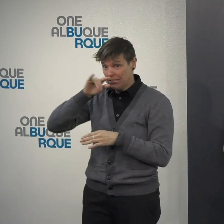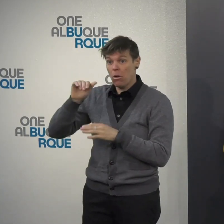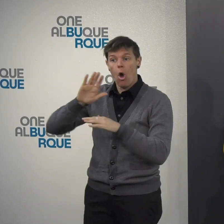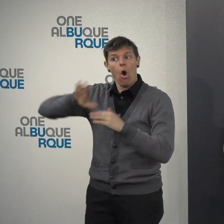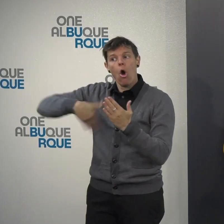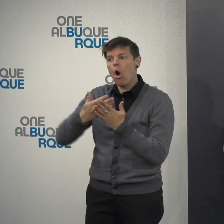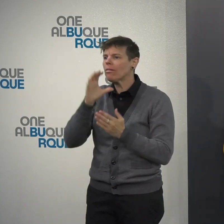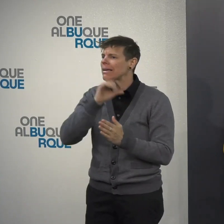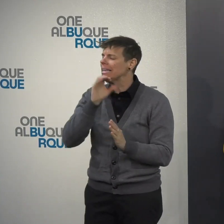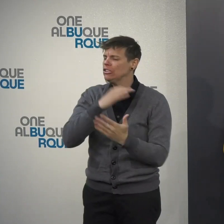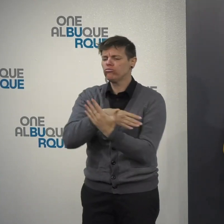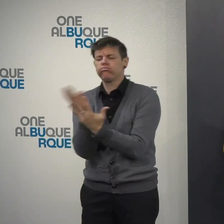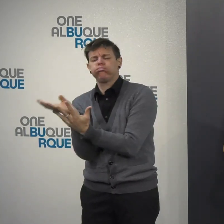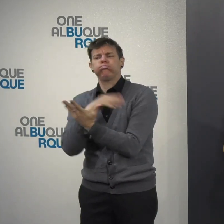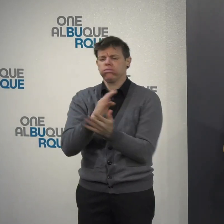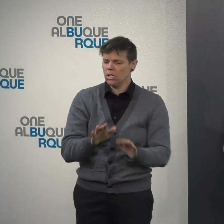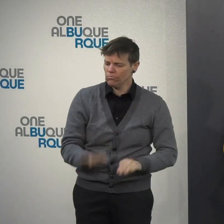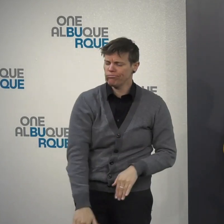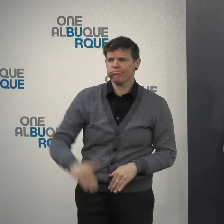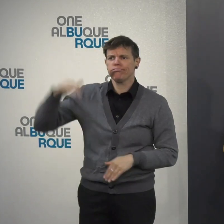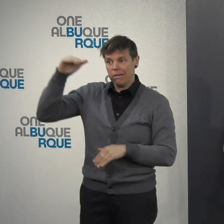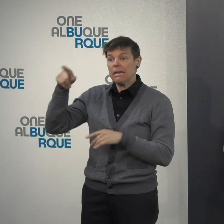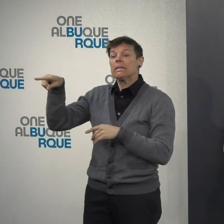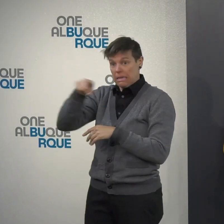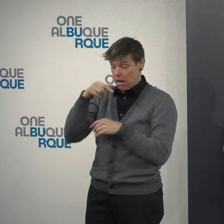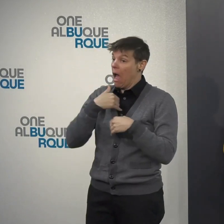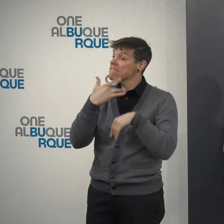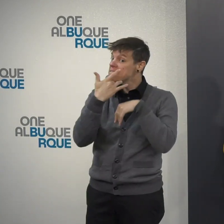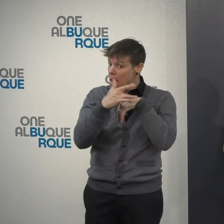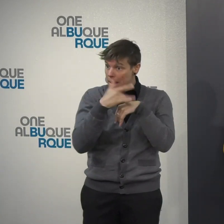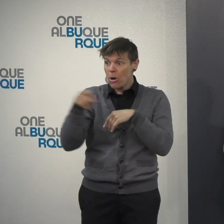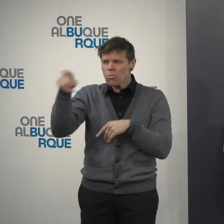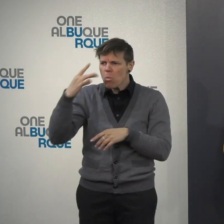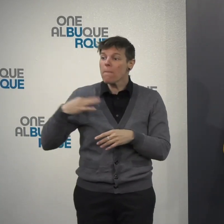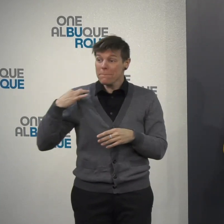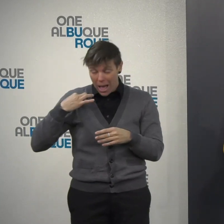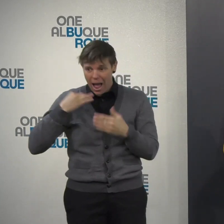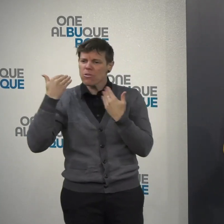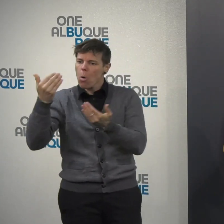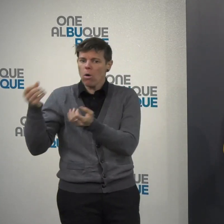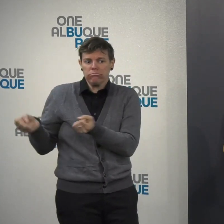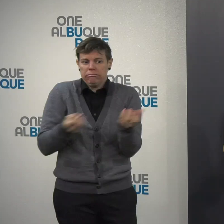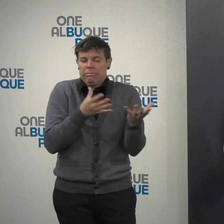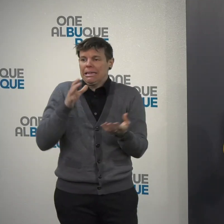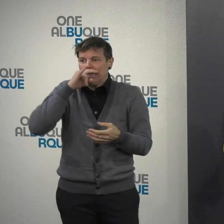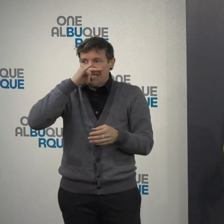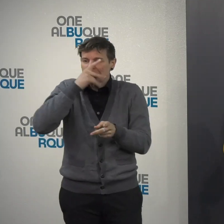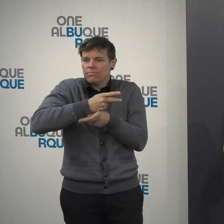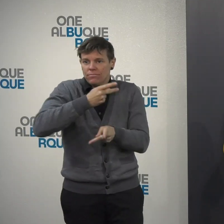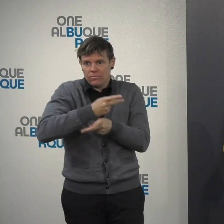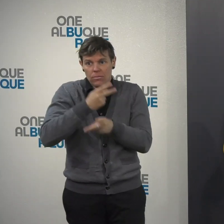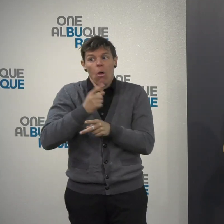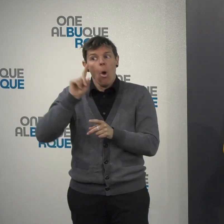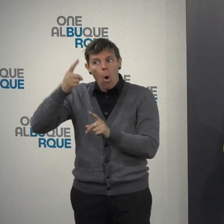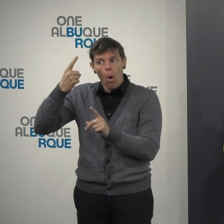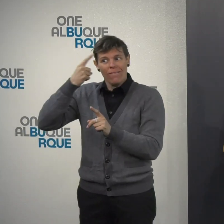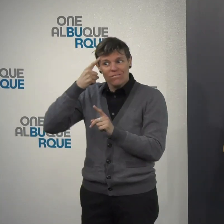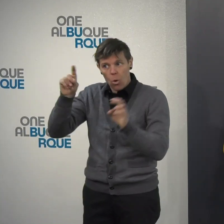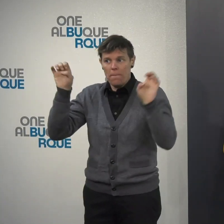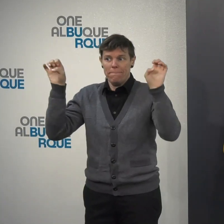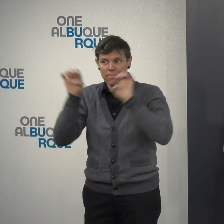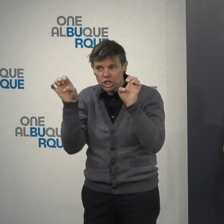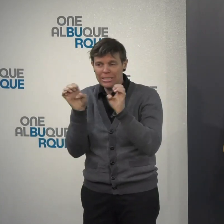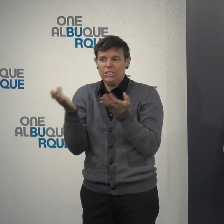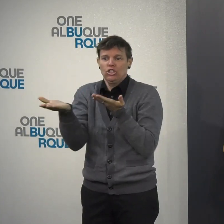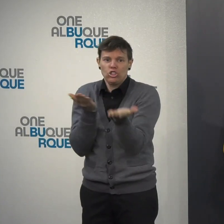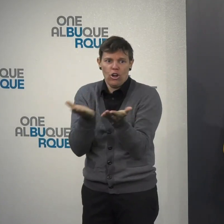city and has been. That's still available. There are a few spots left. Again, only for emergency usage only. Check out